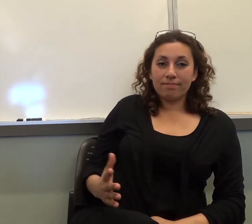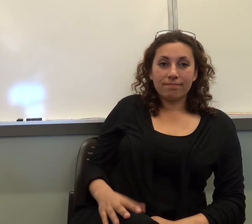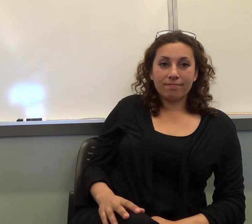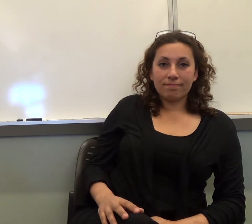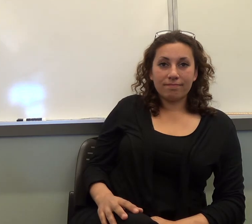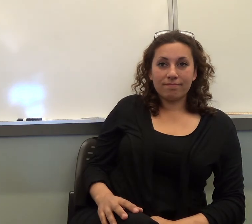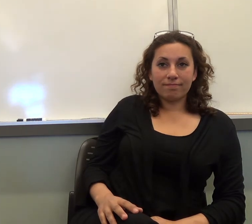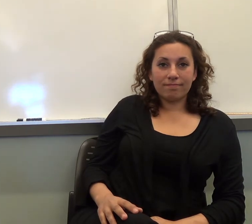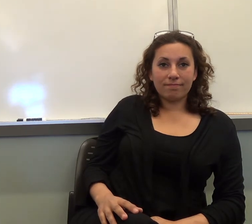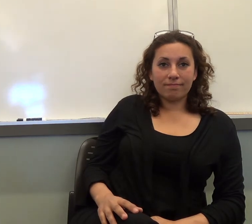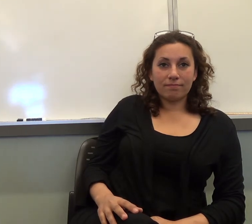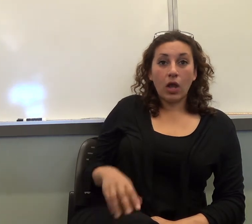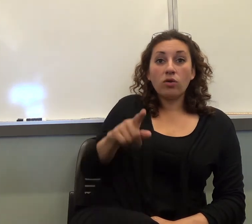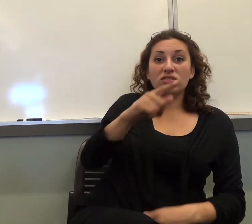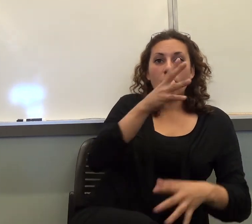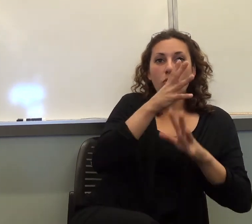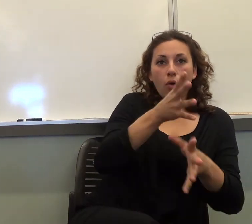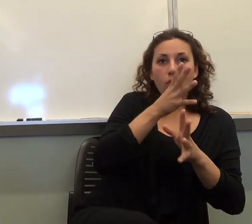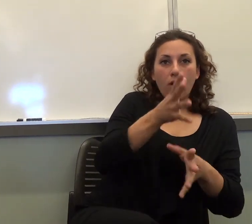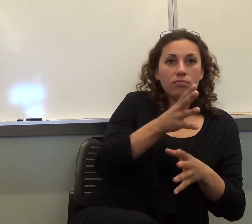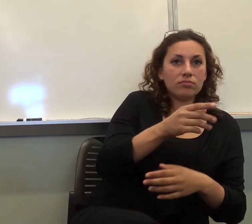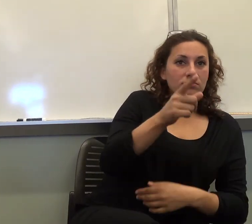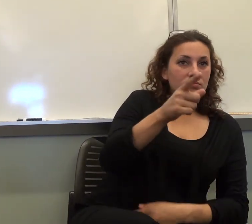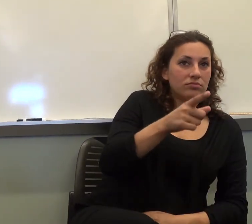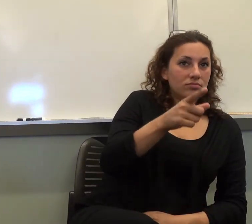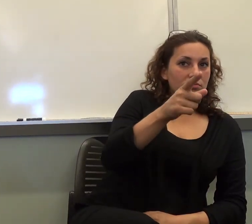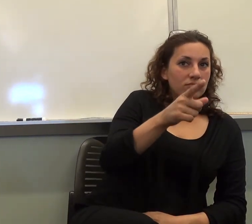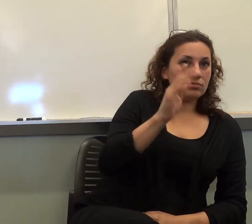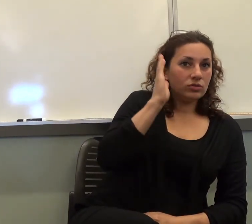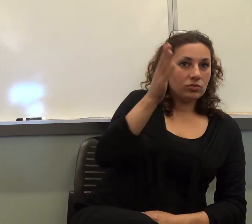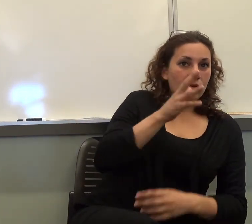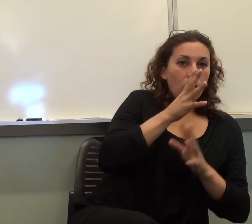Is there a throw up? Yeah, she feels like it. Right here, right here.